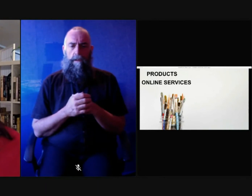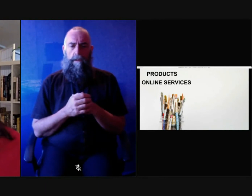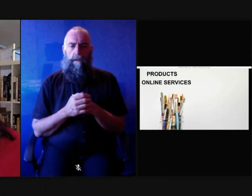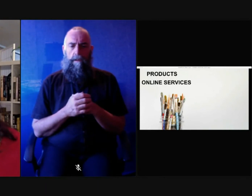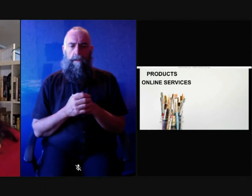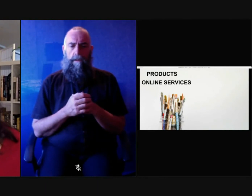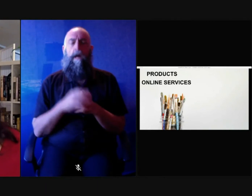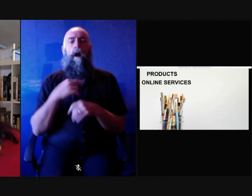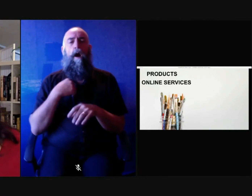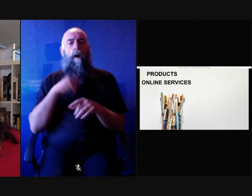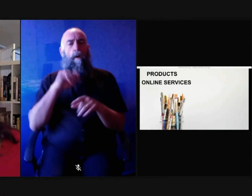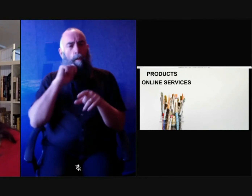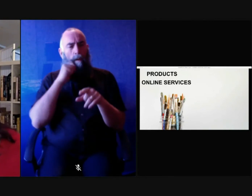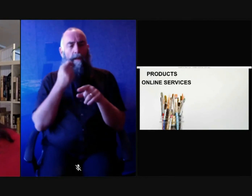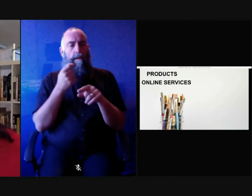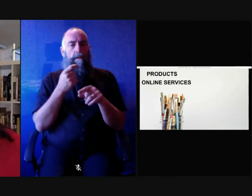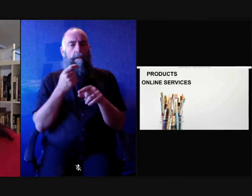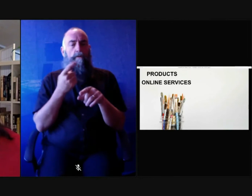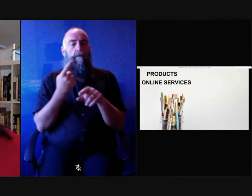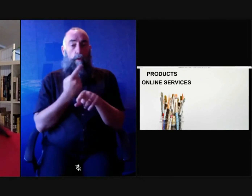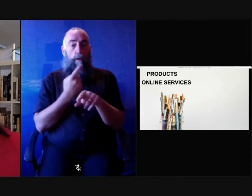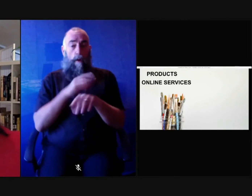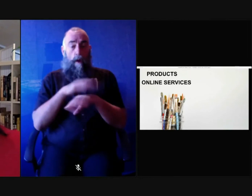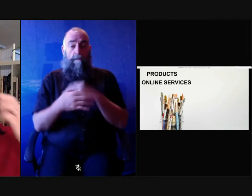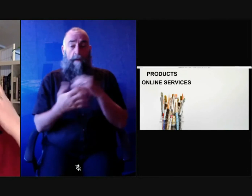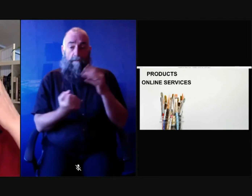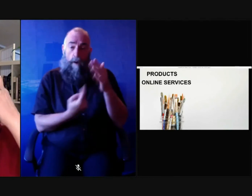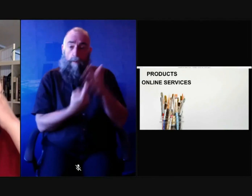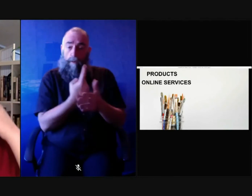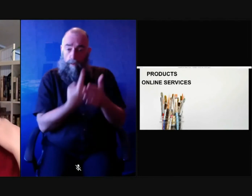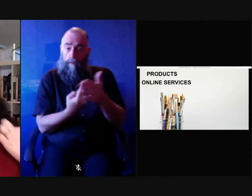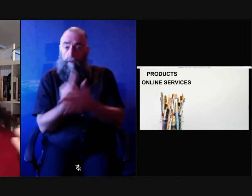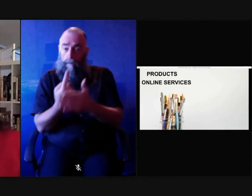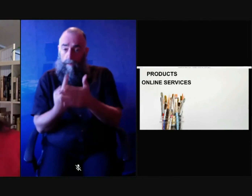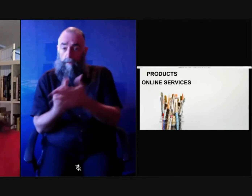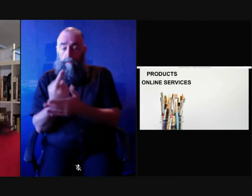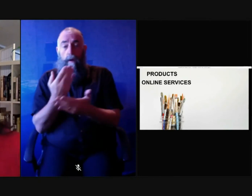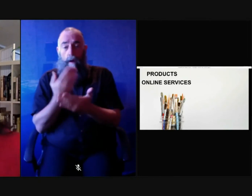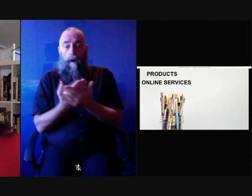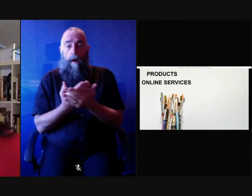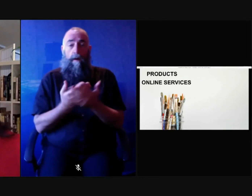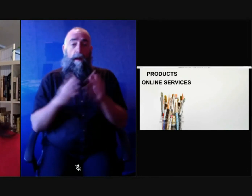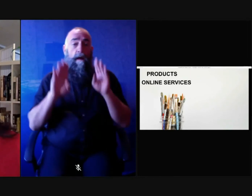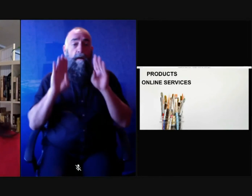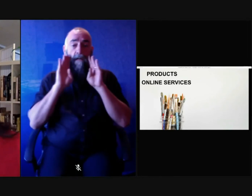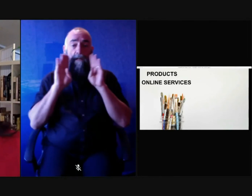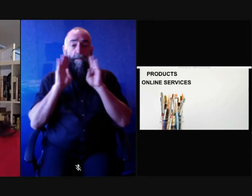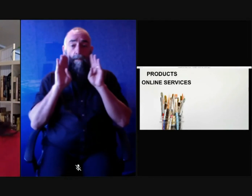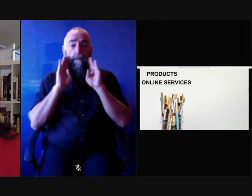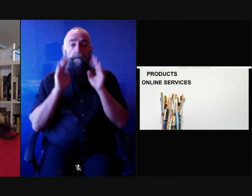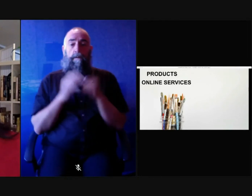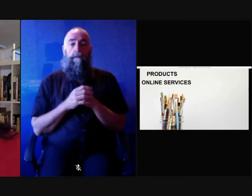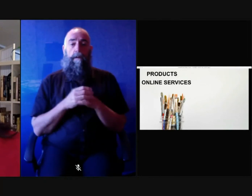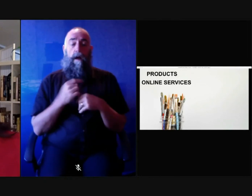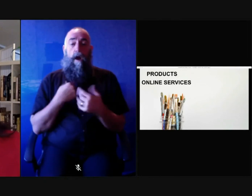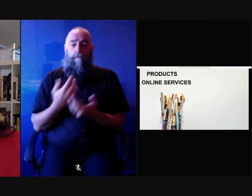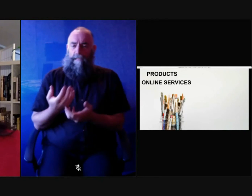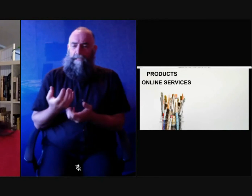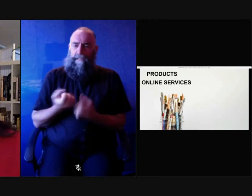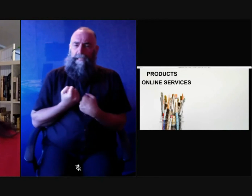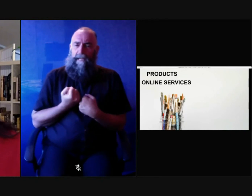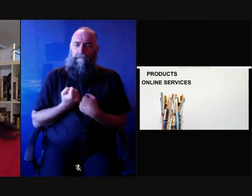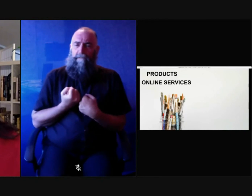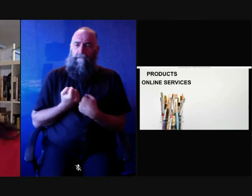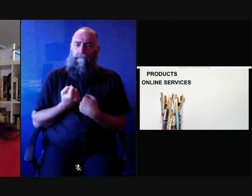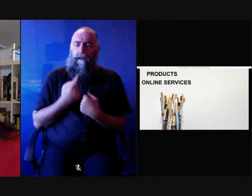I'm going to talk in a minute about some of the opportunities that are existing on Facebook, but I got a notification just this morning about a